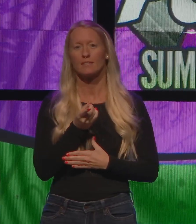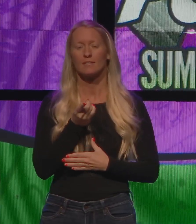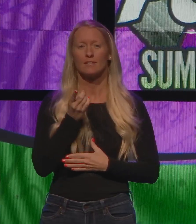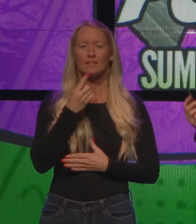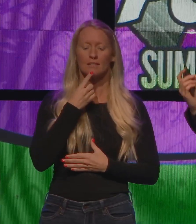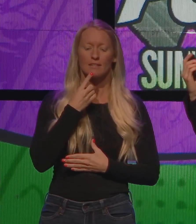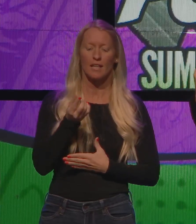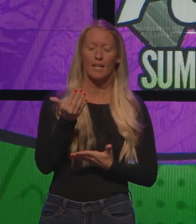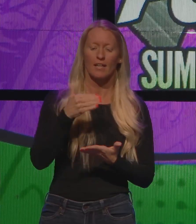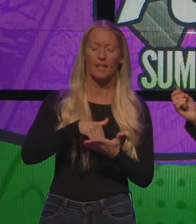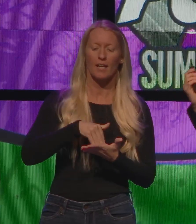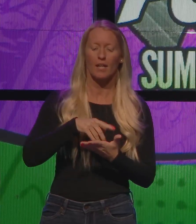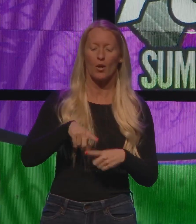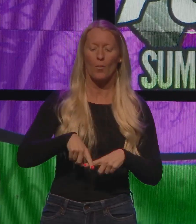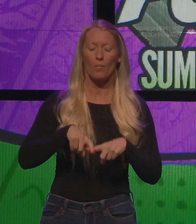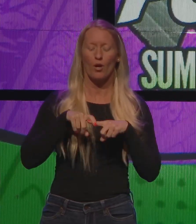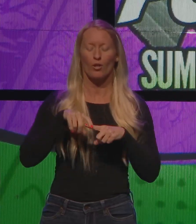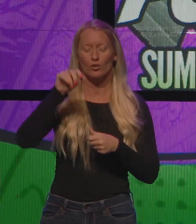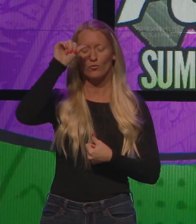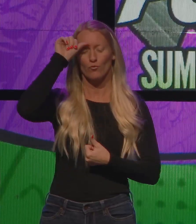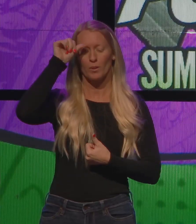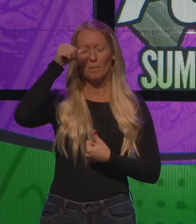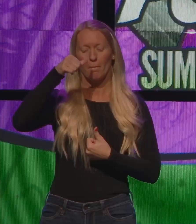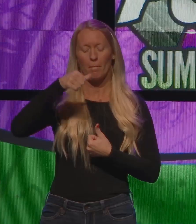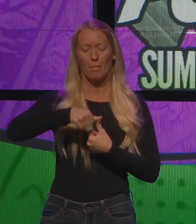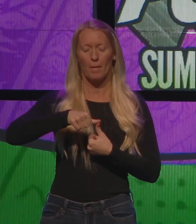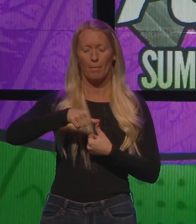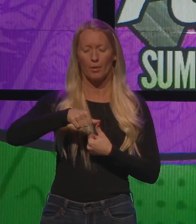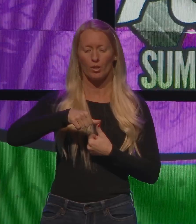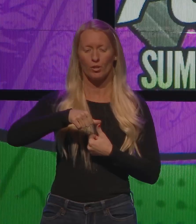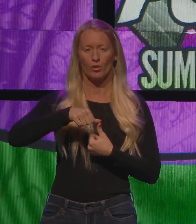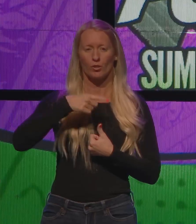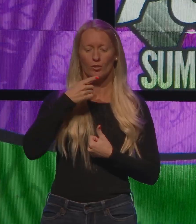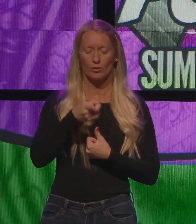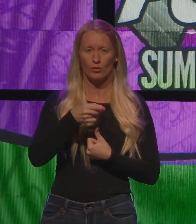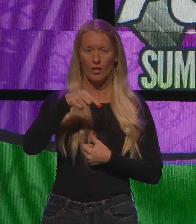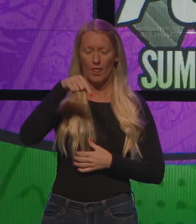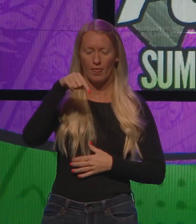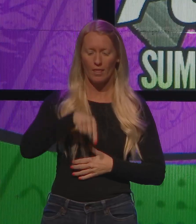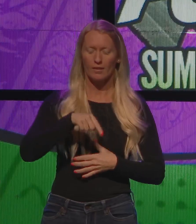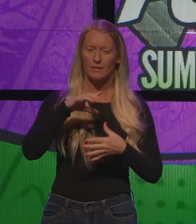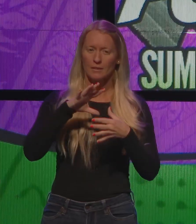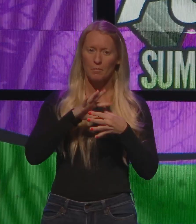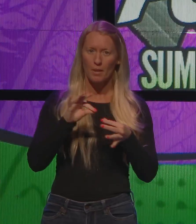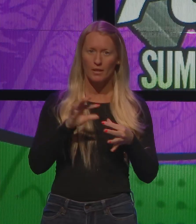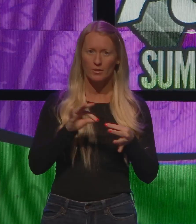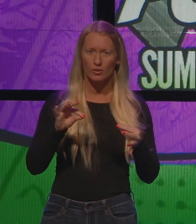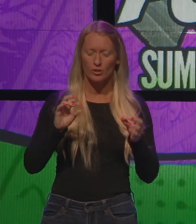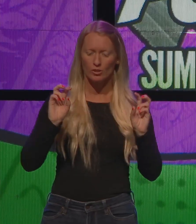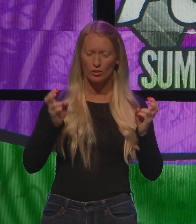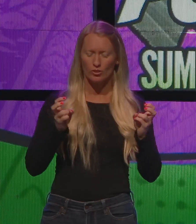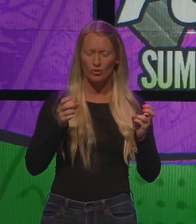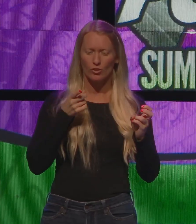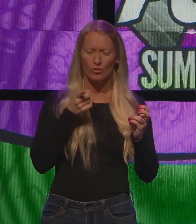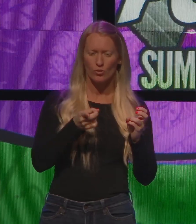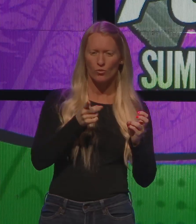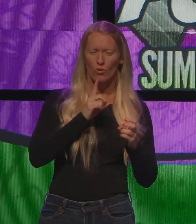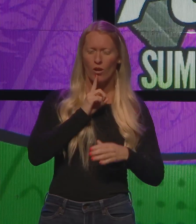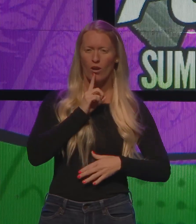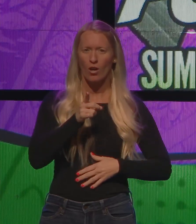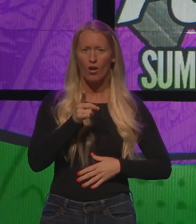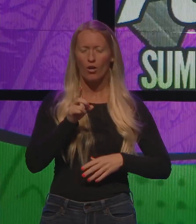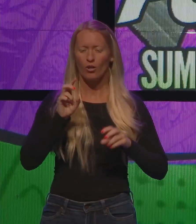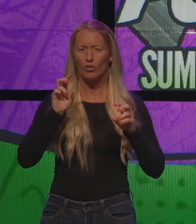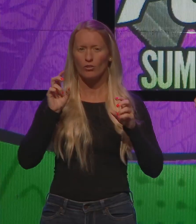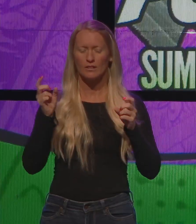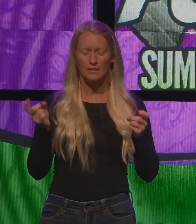remember, because this message that you are sinful, I sometimes think we don't even know how